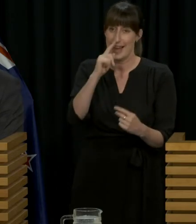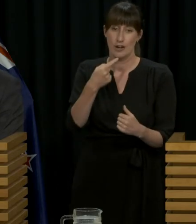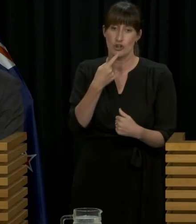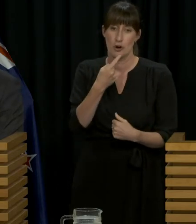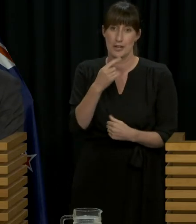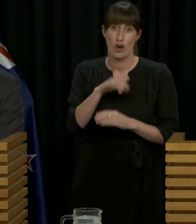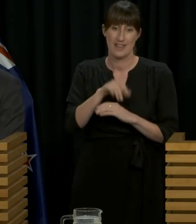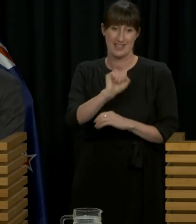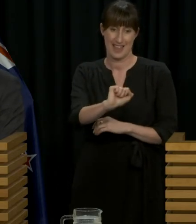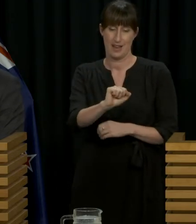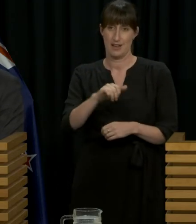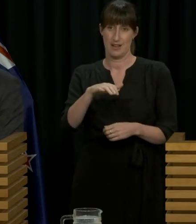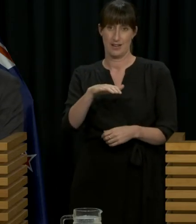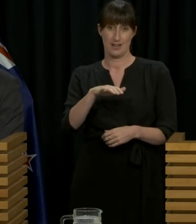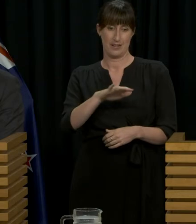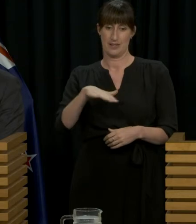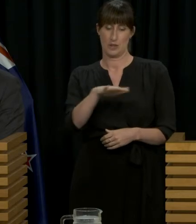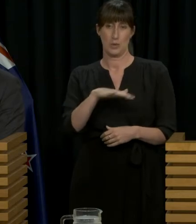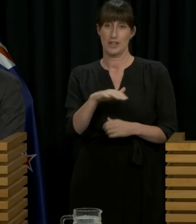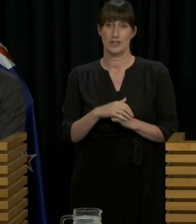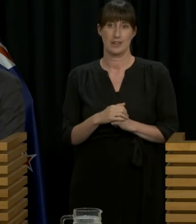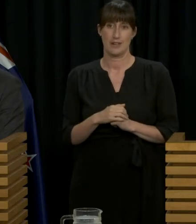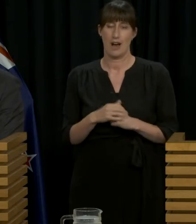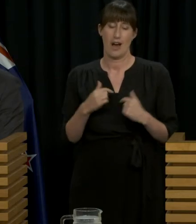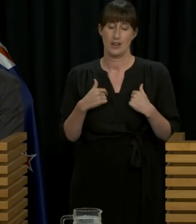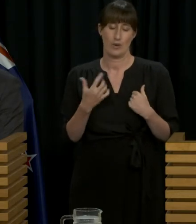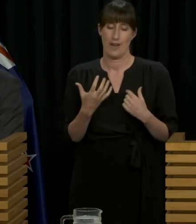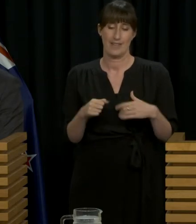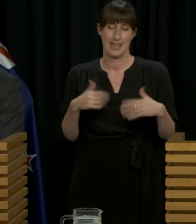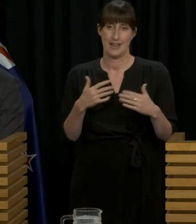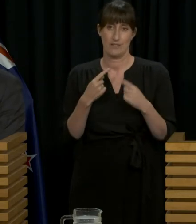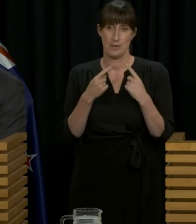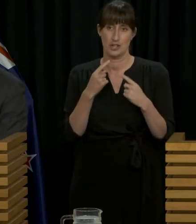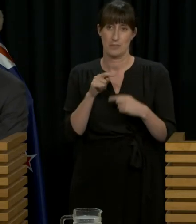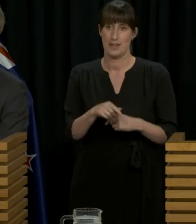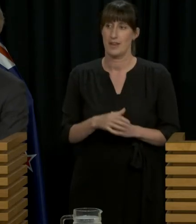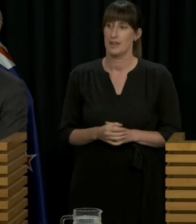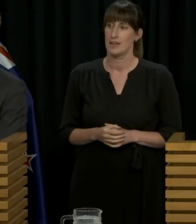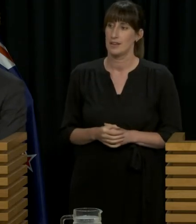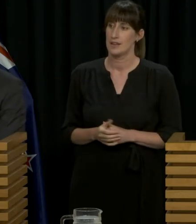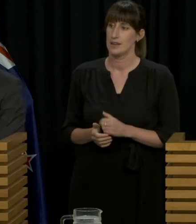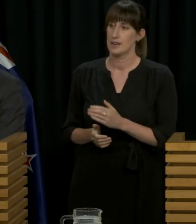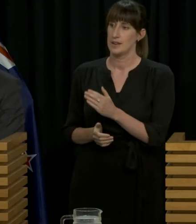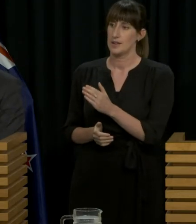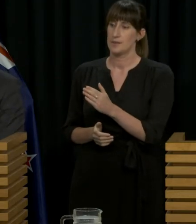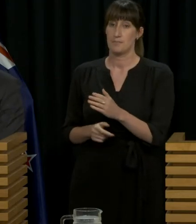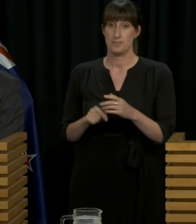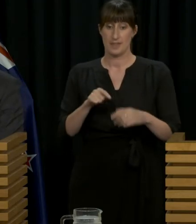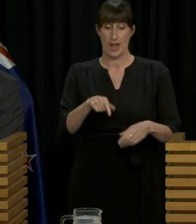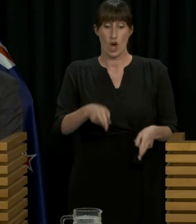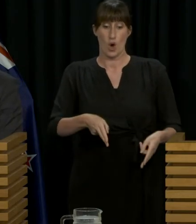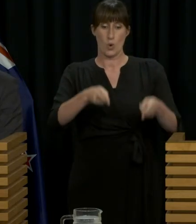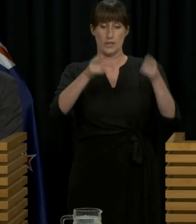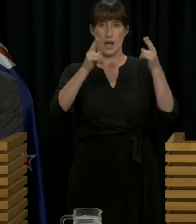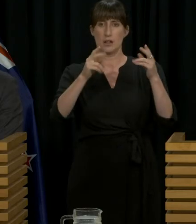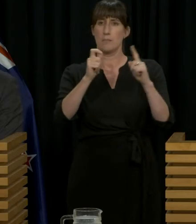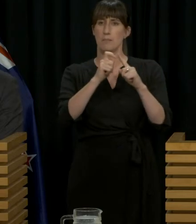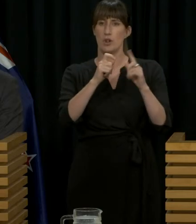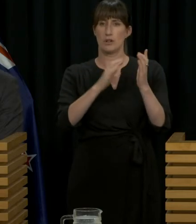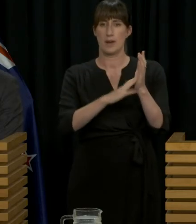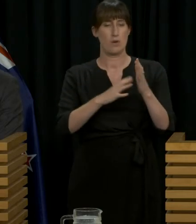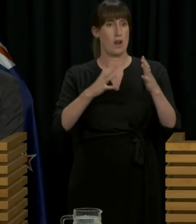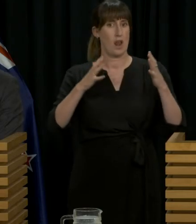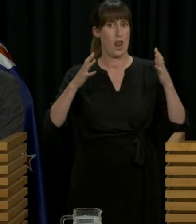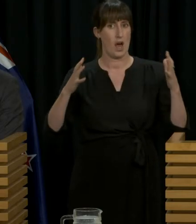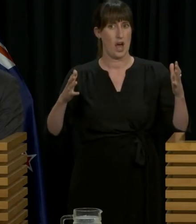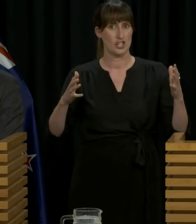an explanation for exactly what happened there. I don't have that information with me. With the Pullman, which is a large facility, not taking returnees